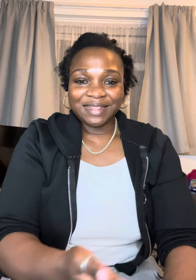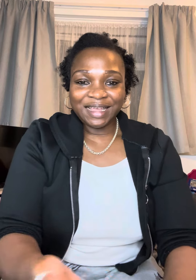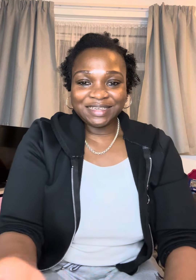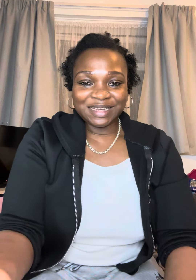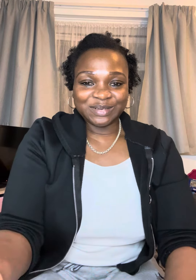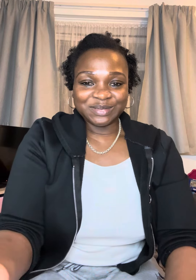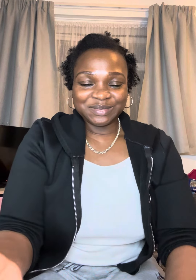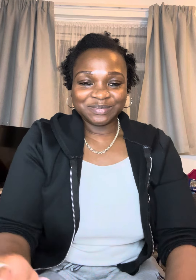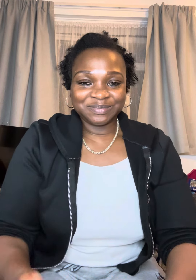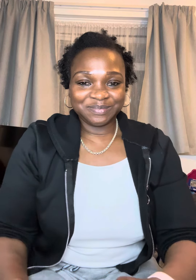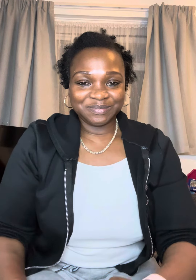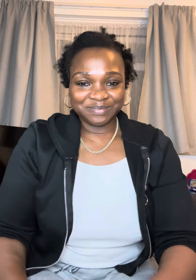lay down,